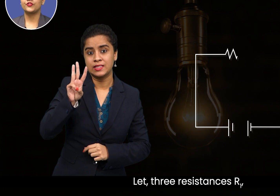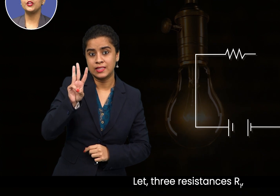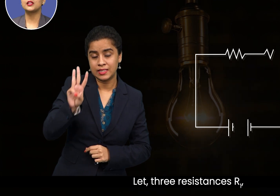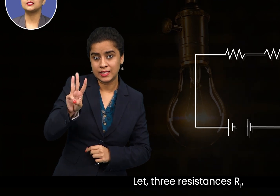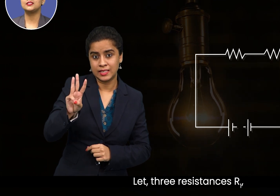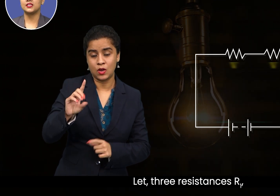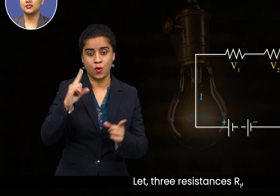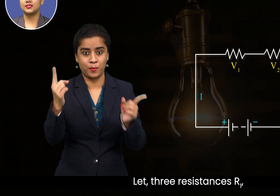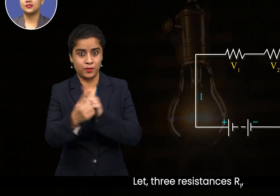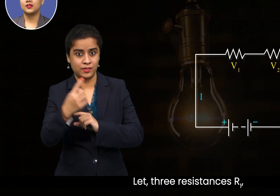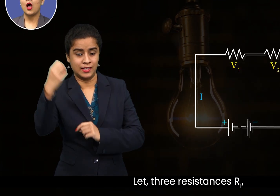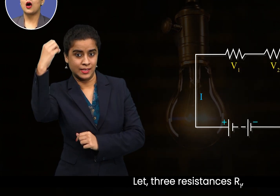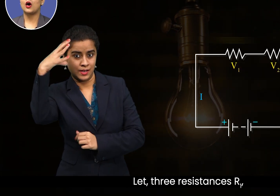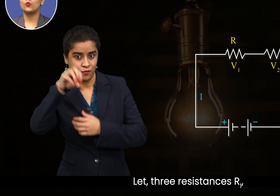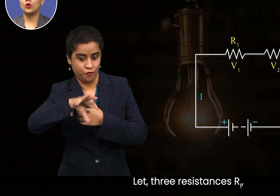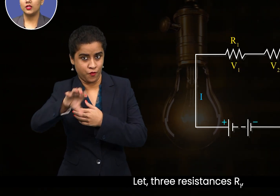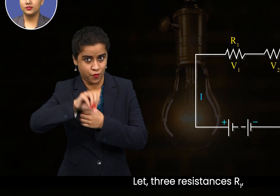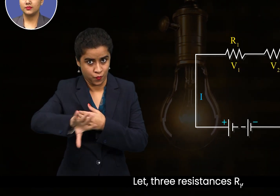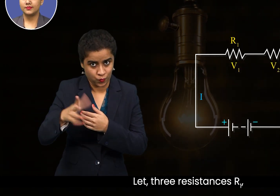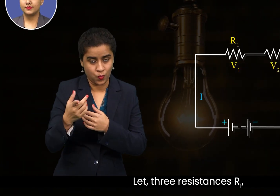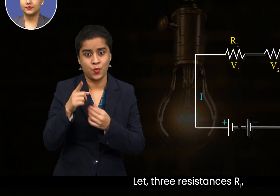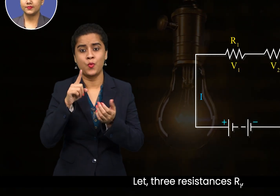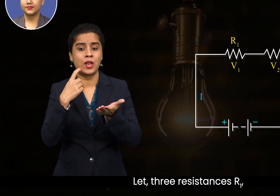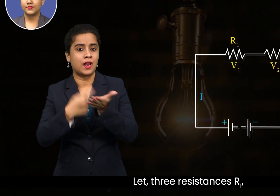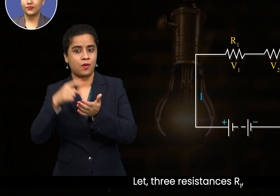Let three resistors R1,